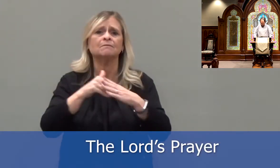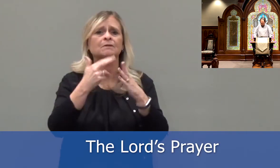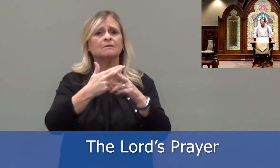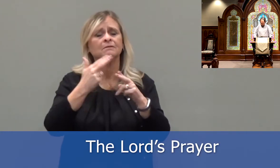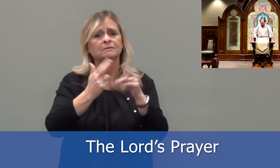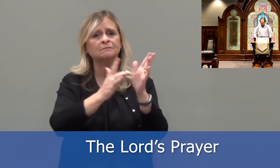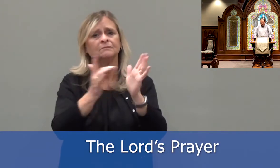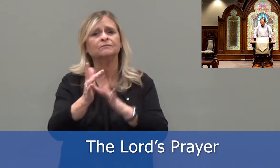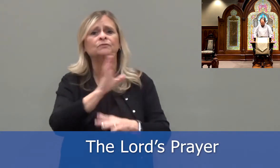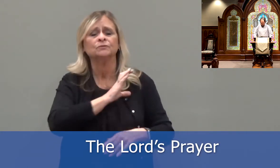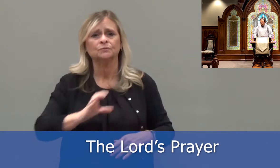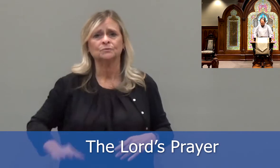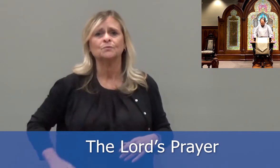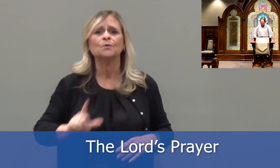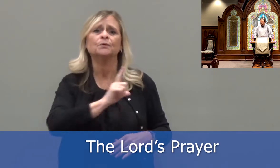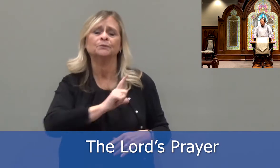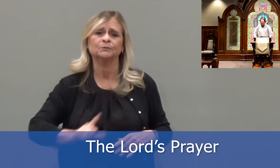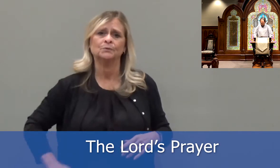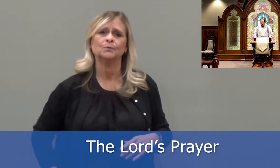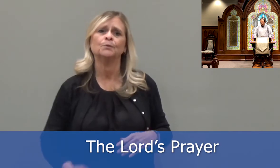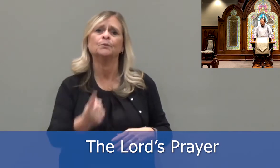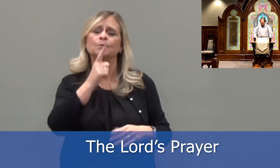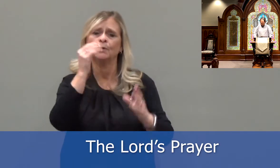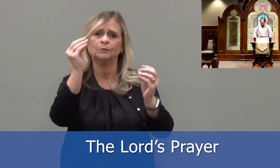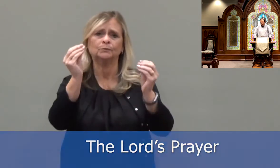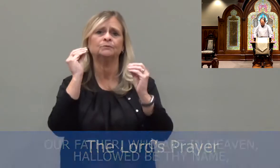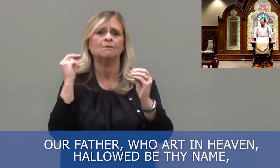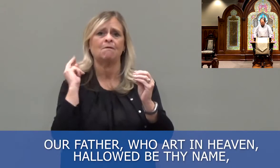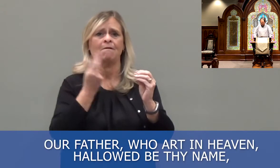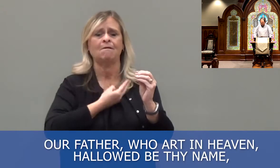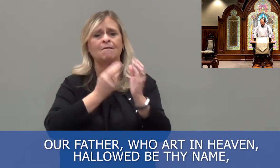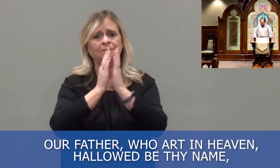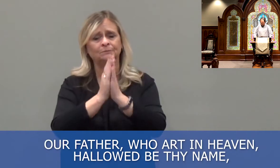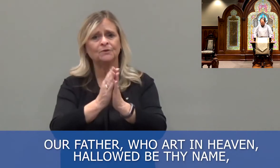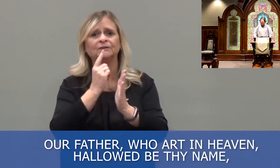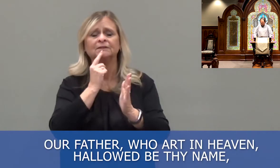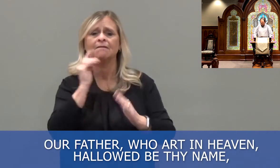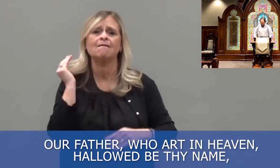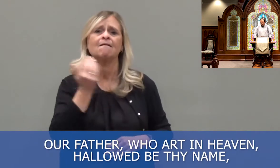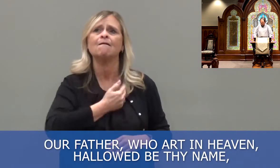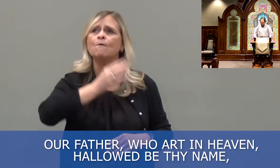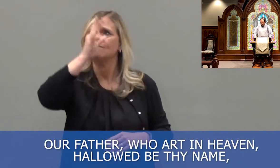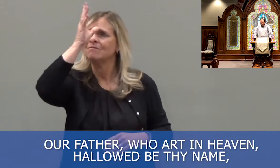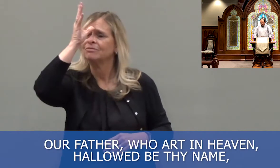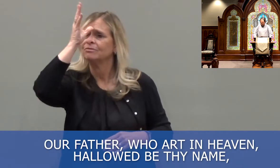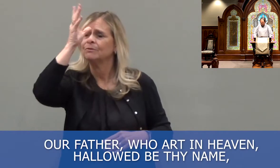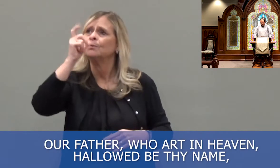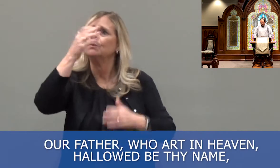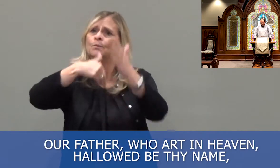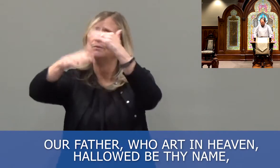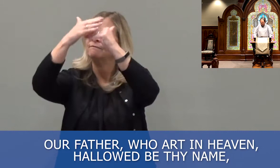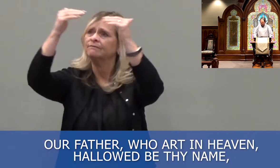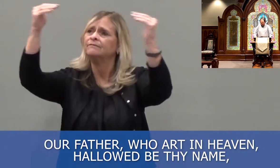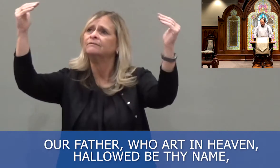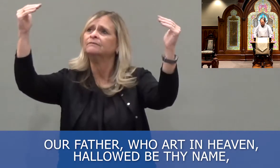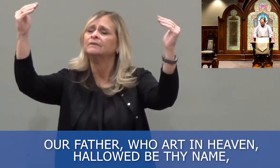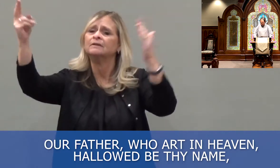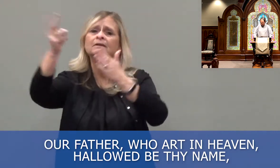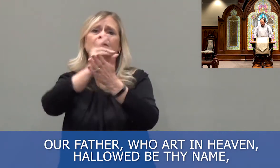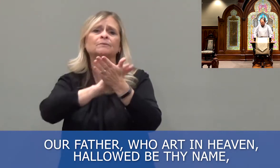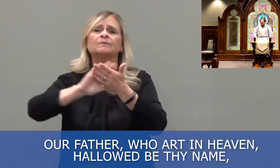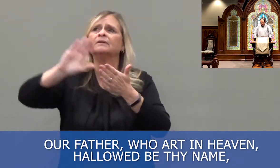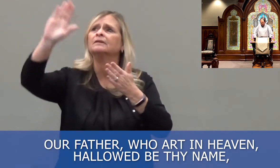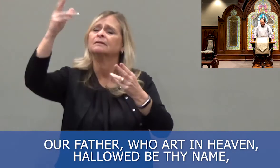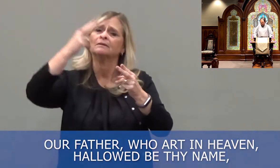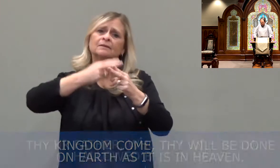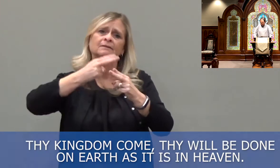our Lord, the one who taught us to pray, saying, Our Father, who art in heaven,